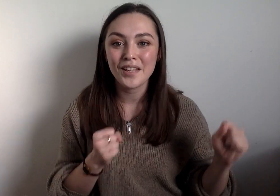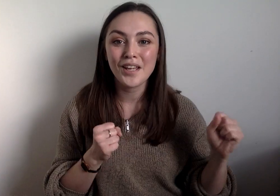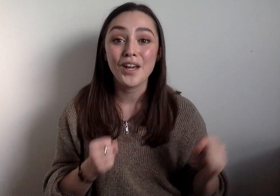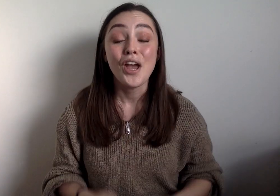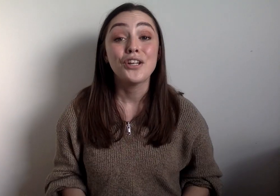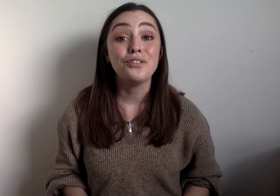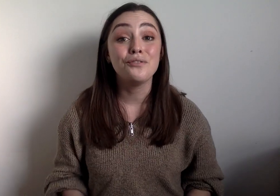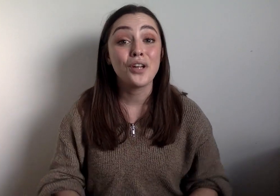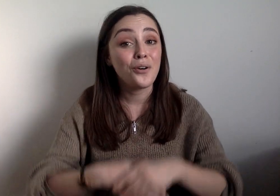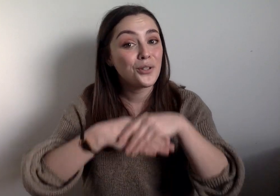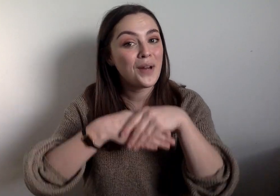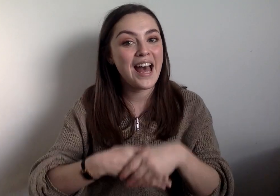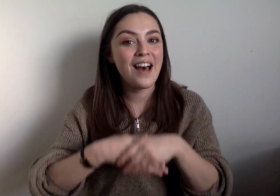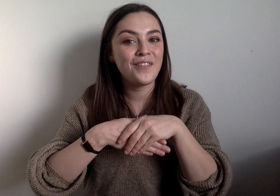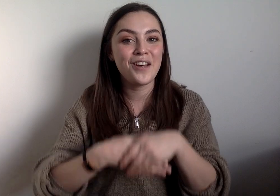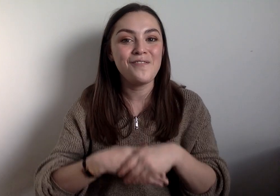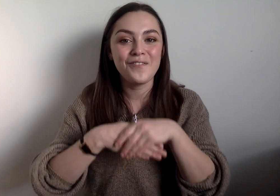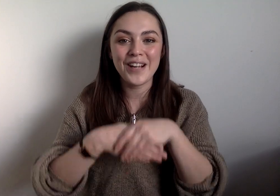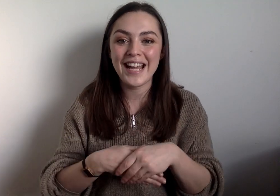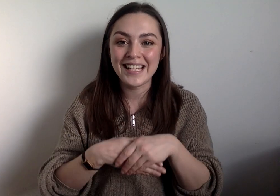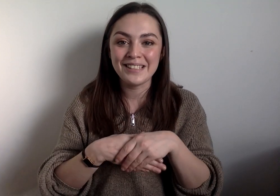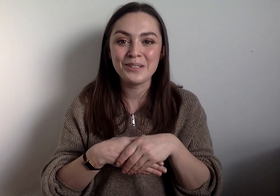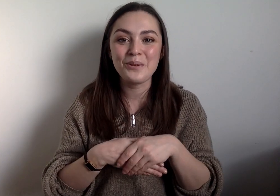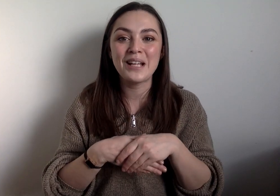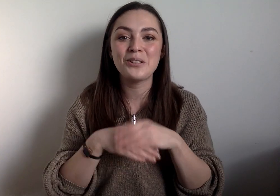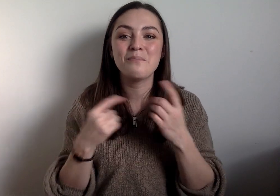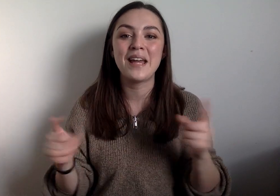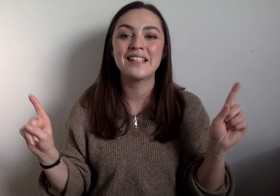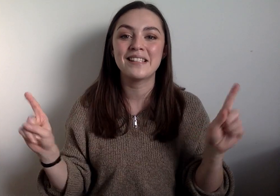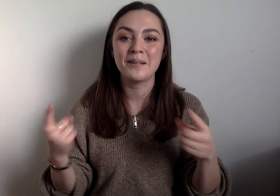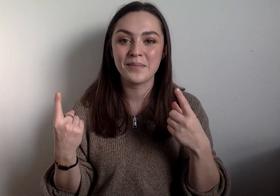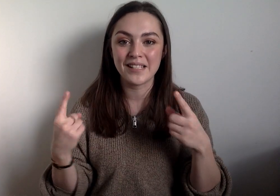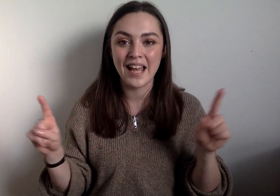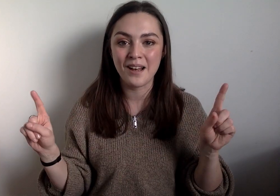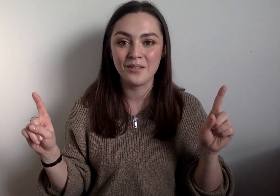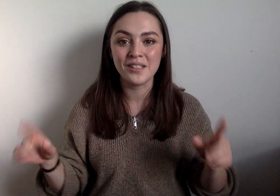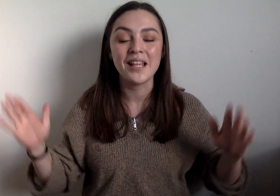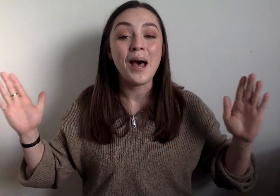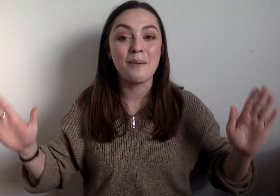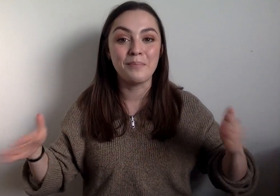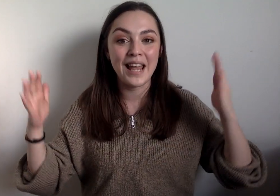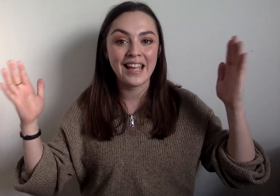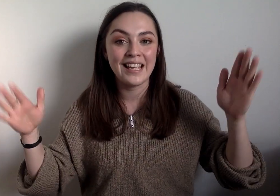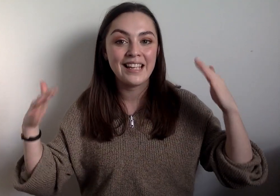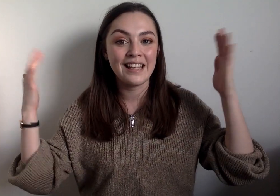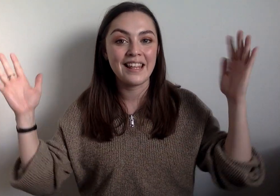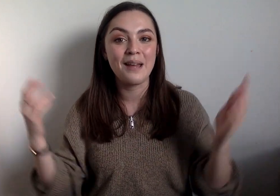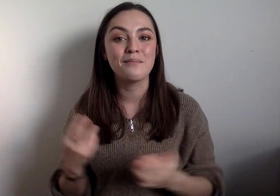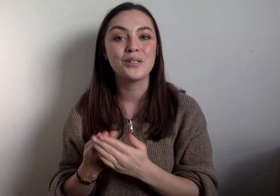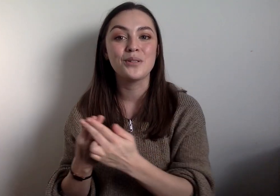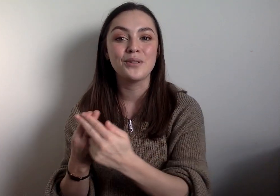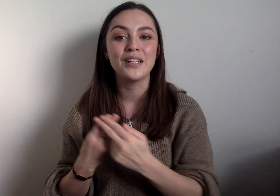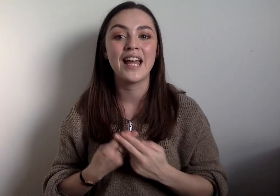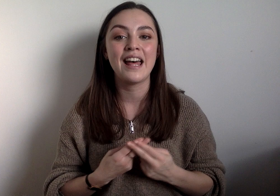You know you have a friend when you make some sounds and play them together.